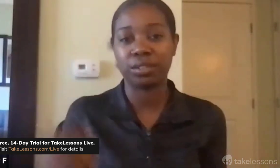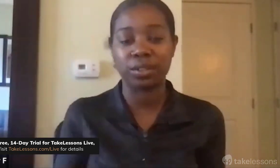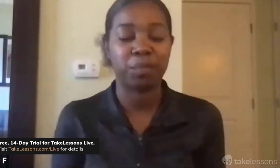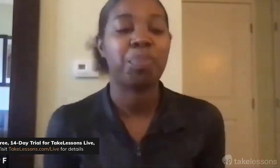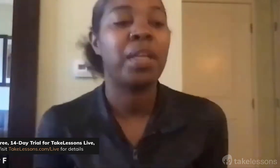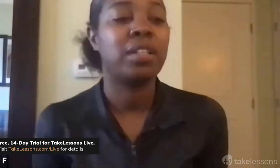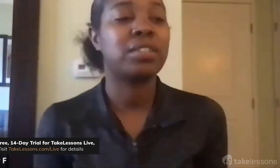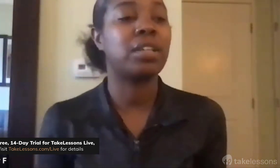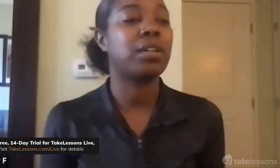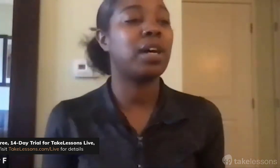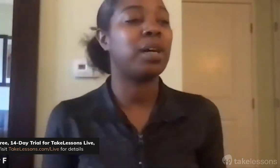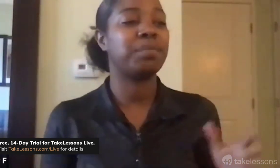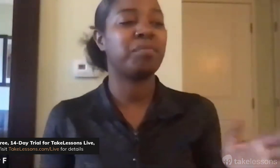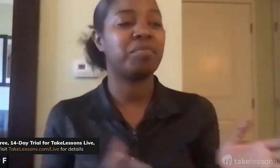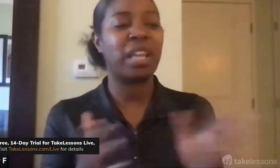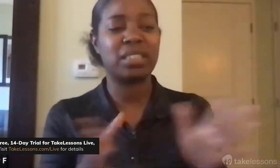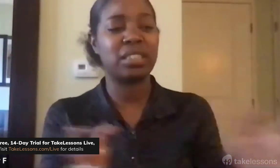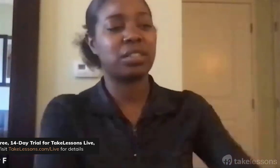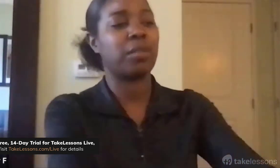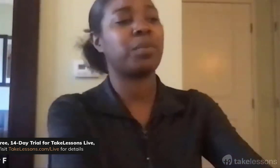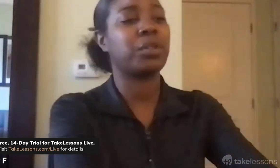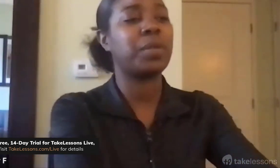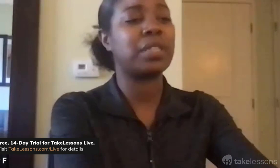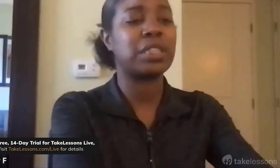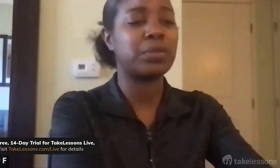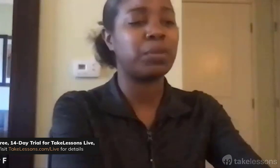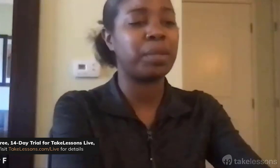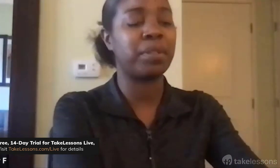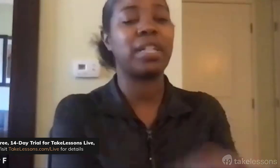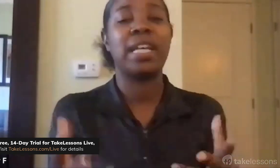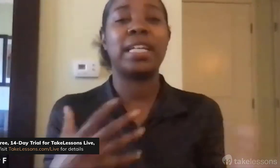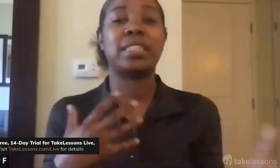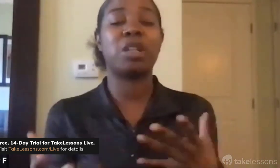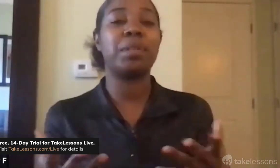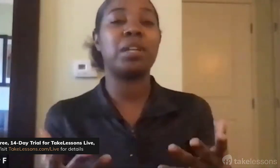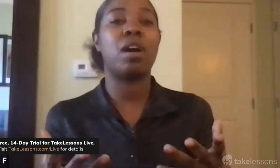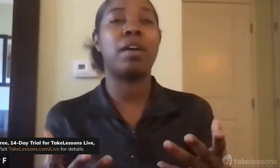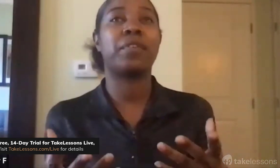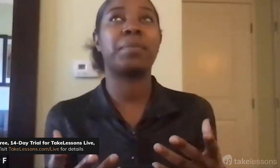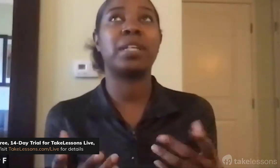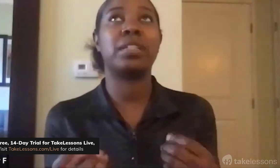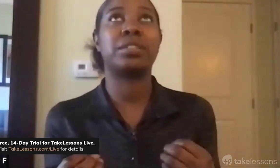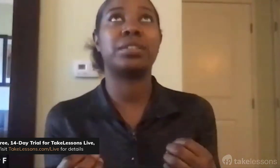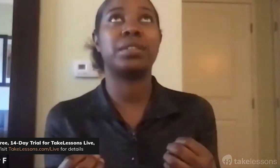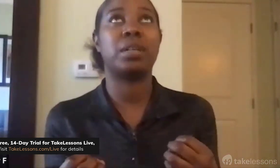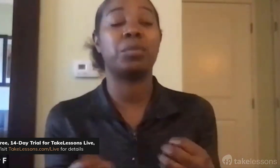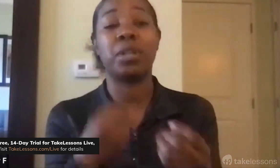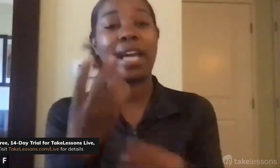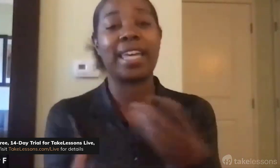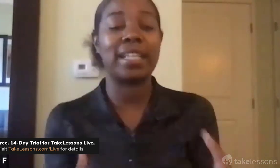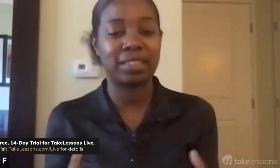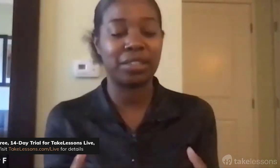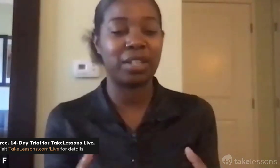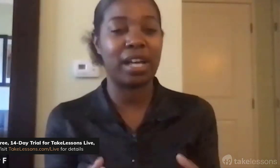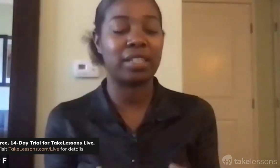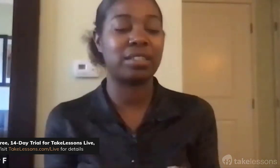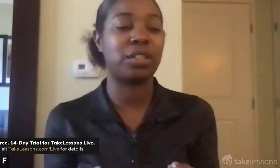store. So that's just like really quick, just to remember. It's going to be hard for me to, well, I can't see you guys.